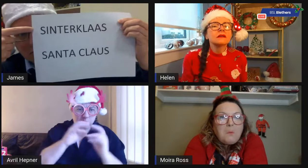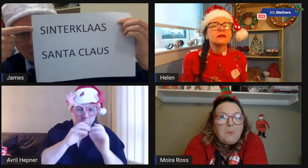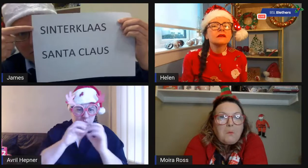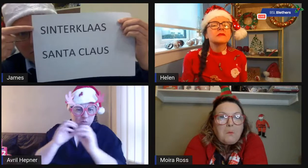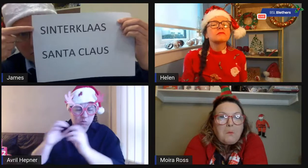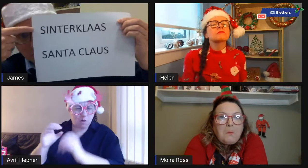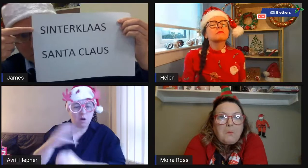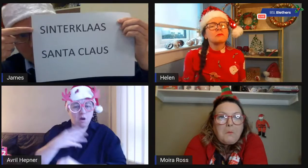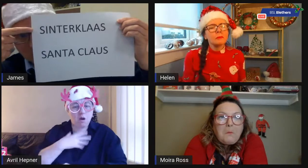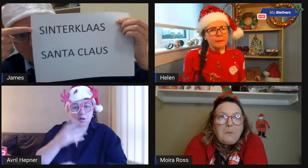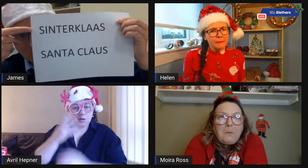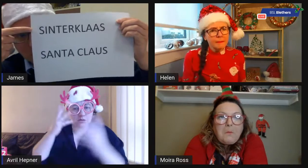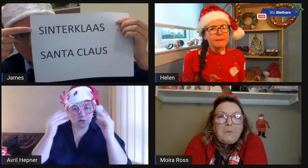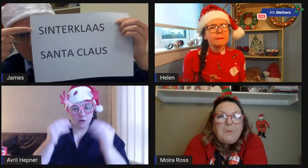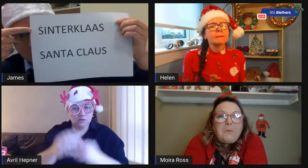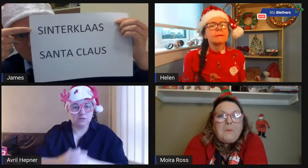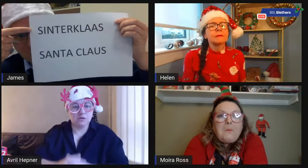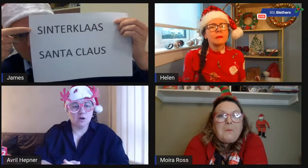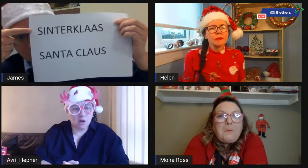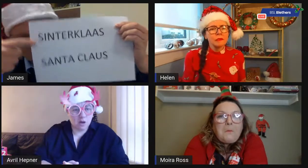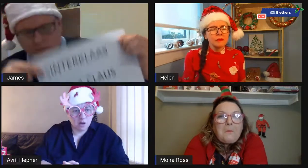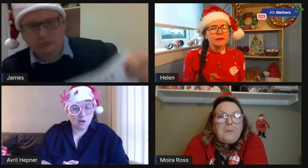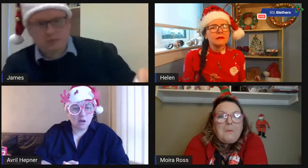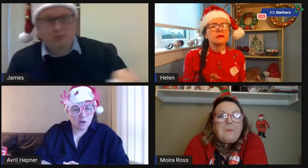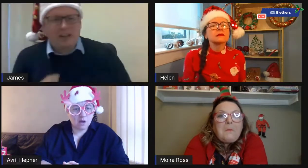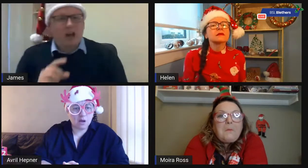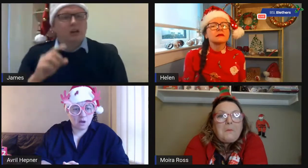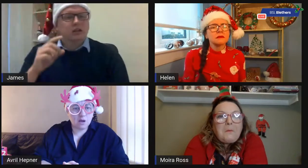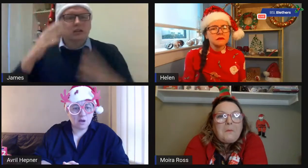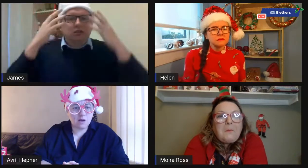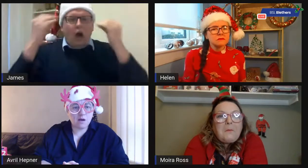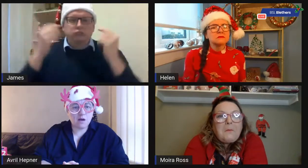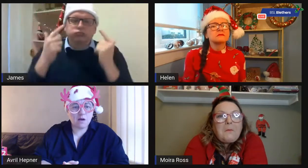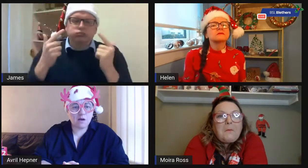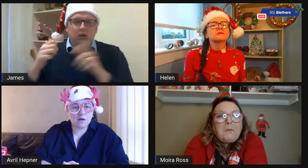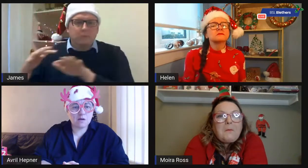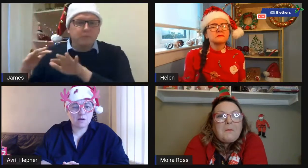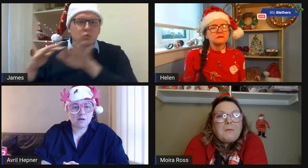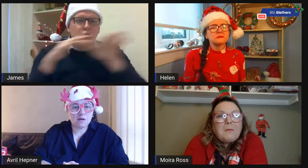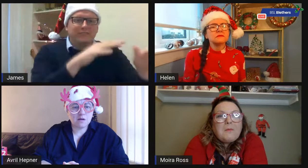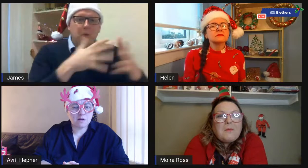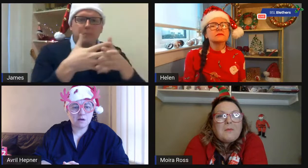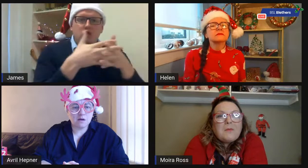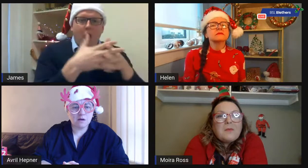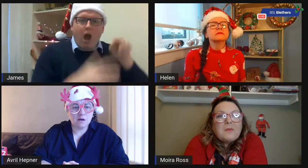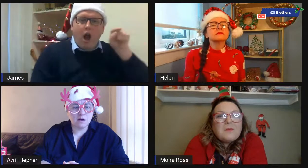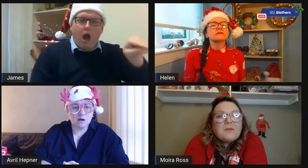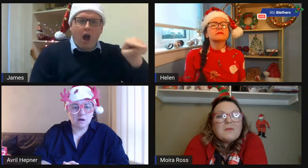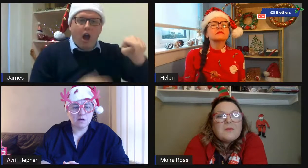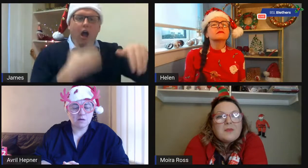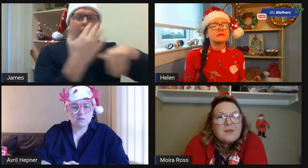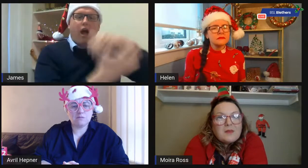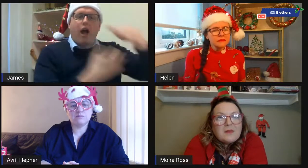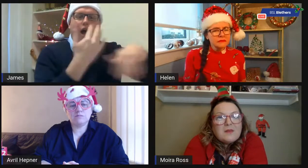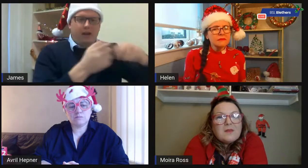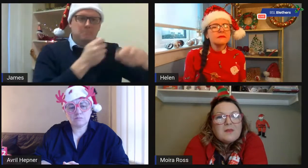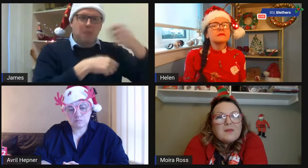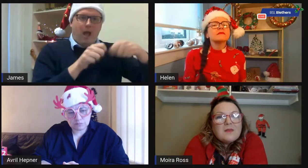Sinterklaas. Oh, tricky to spell that one. Sinterklaas. This is Dutch, right? Okay. Yep. So what happened was